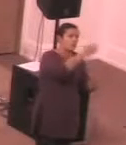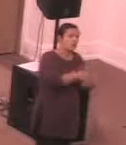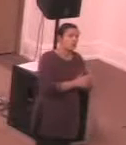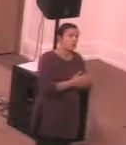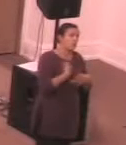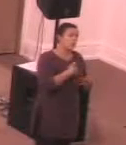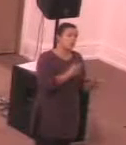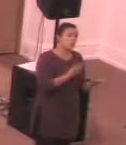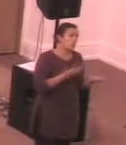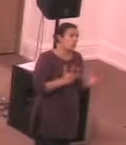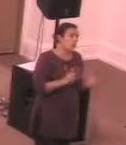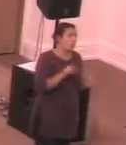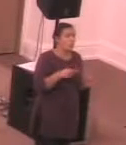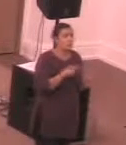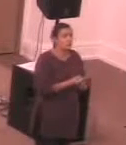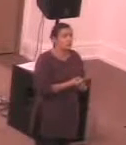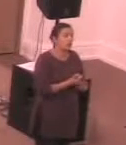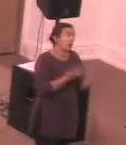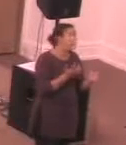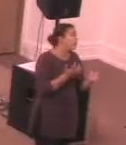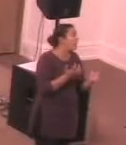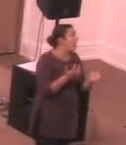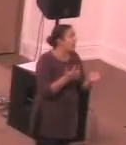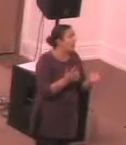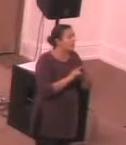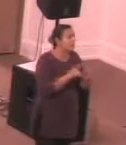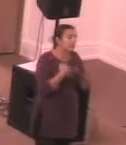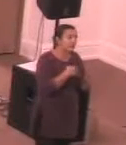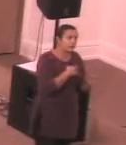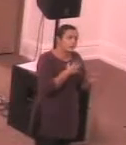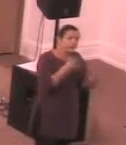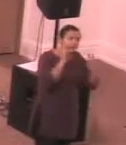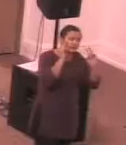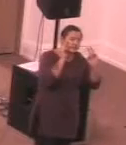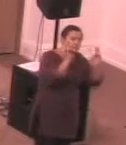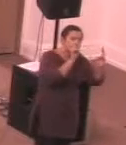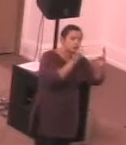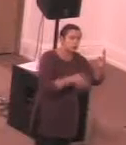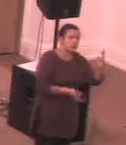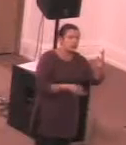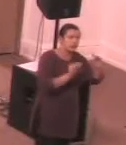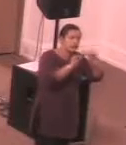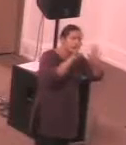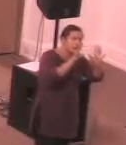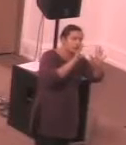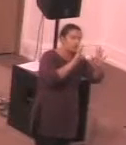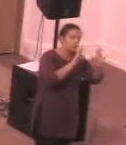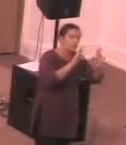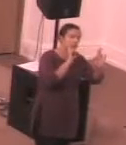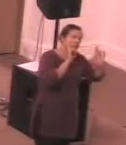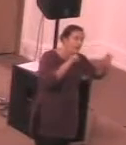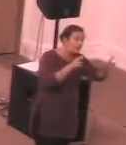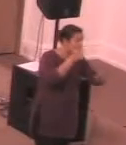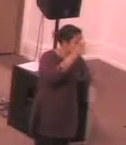We really, God, we really want to see you clear enough to where we're just responding. Is he worthy?